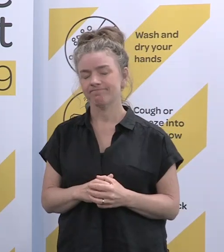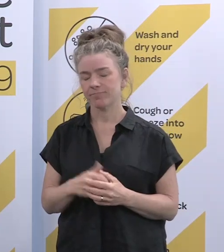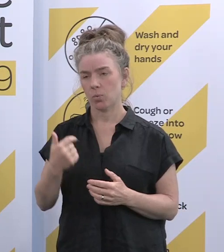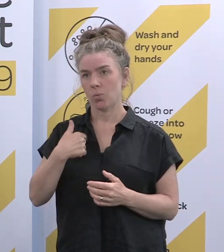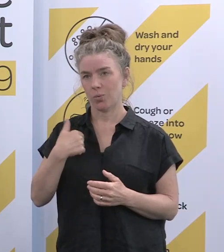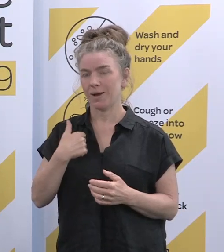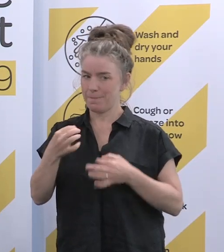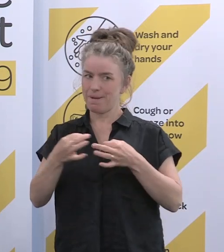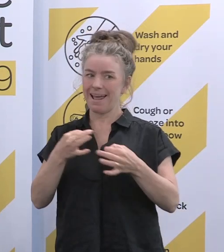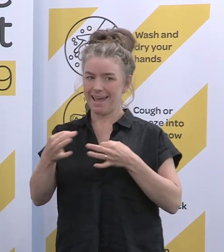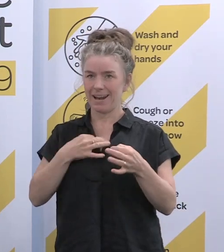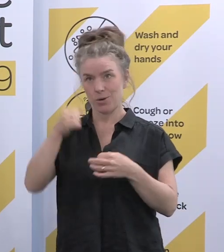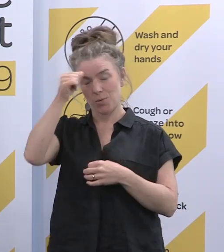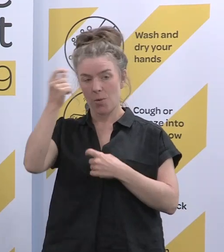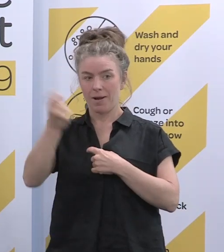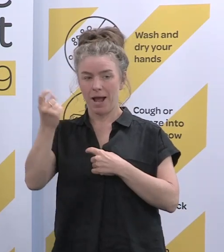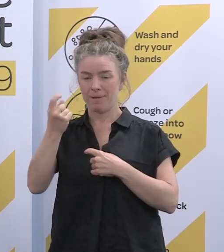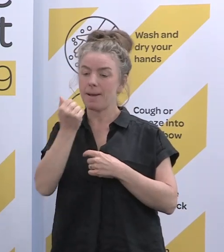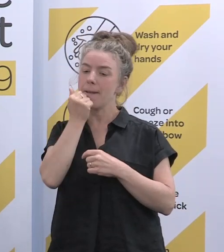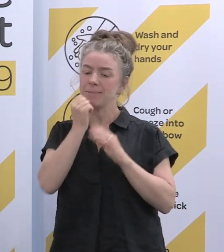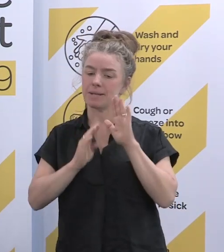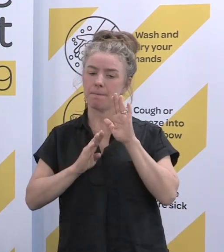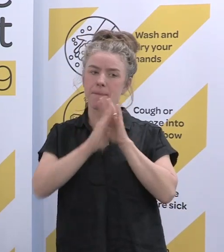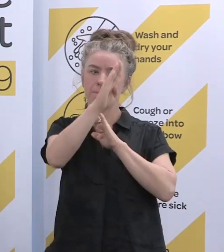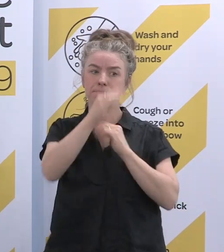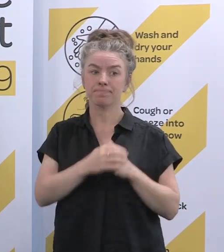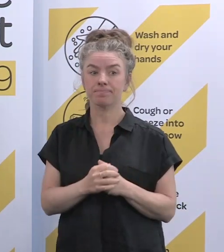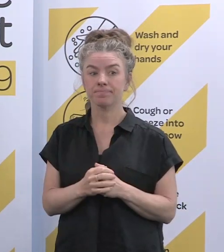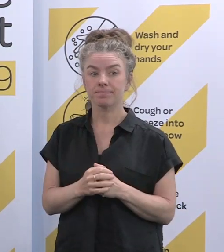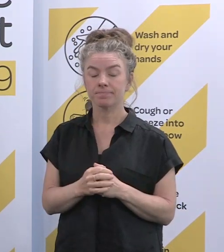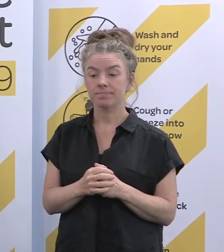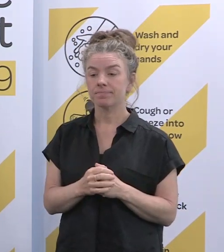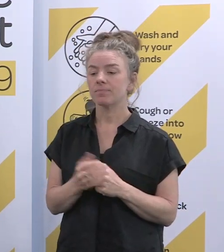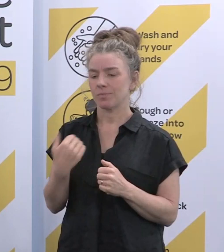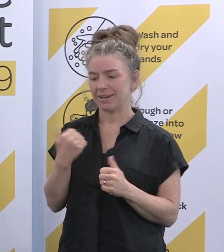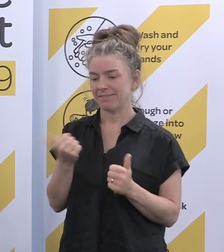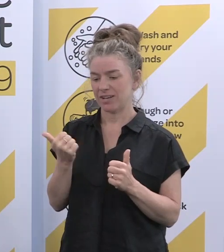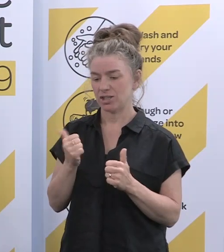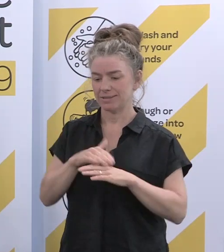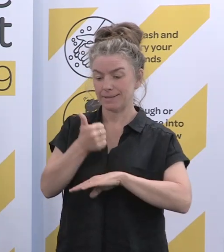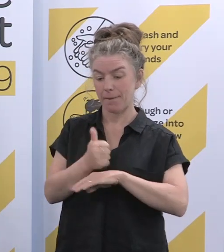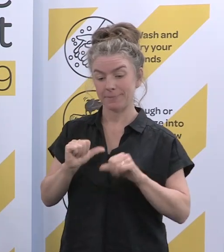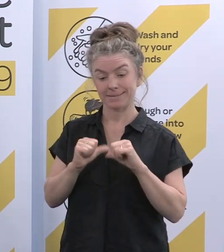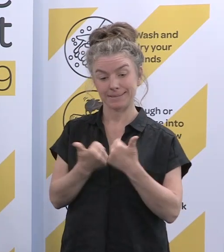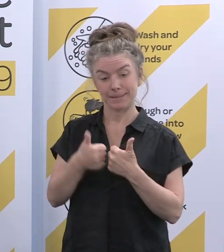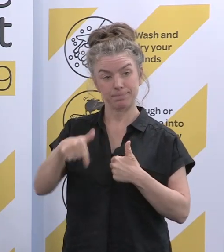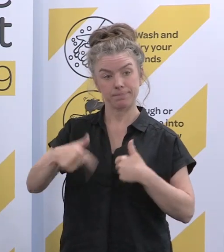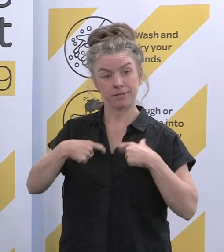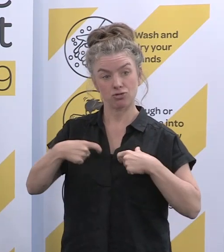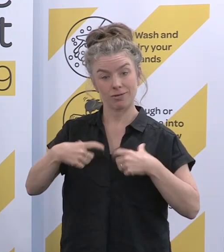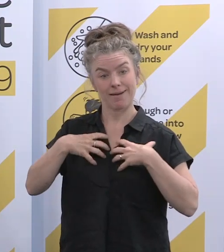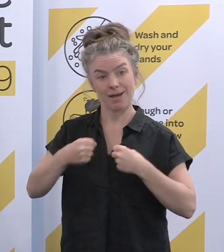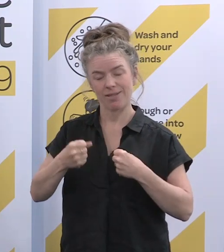cases, and in addition to the capacity there is in all our public health units, we have stood up a team here in the ministry that is able